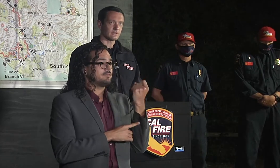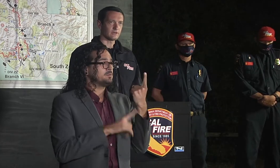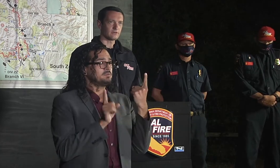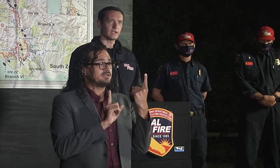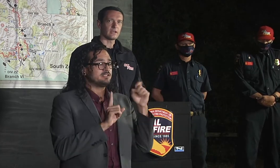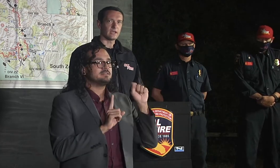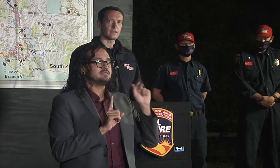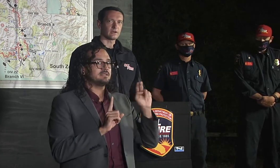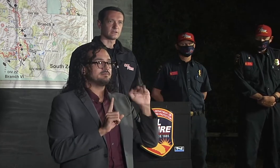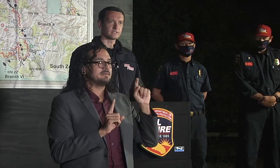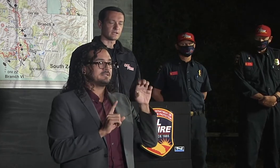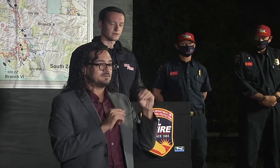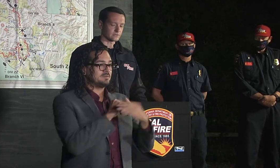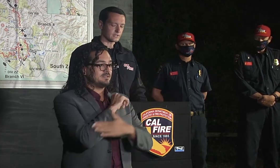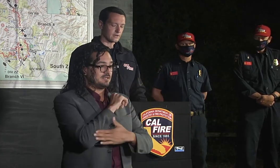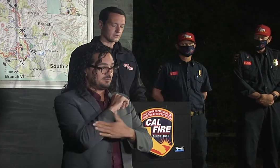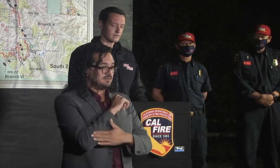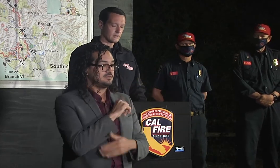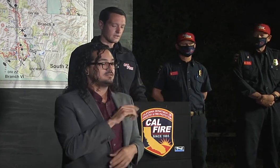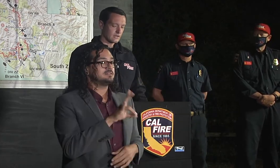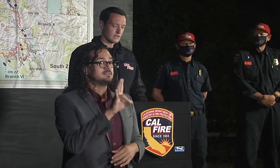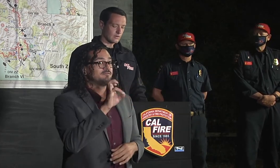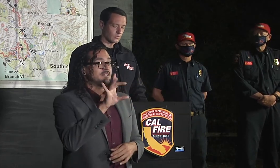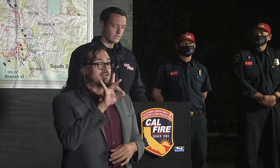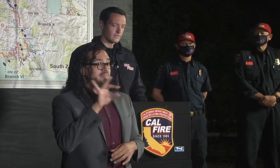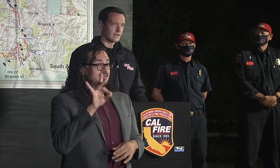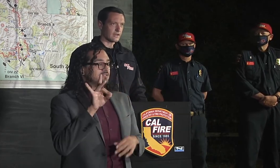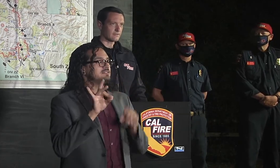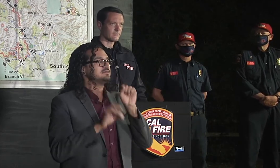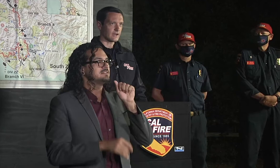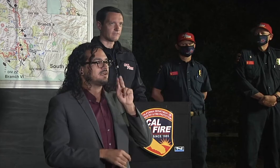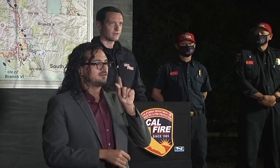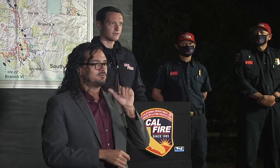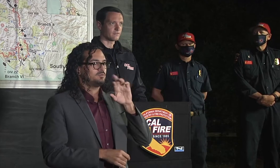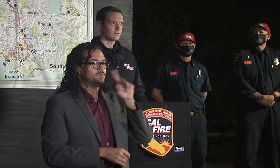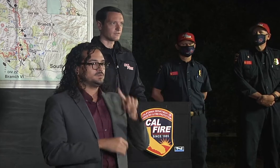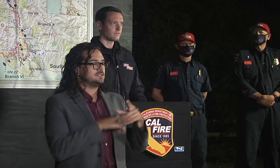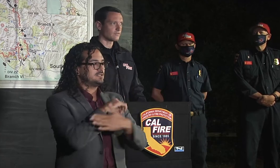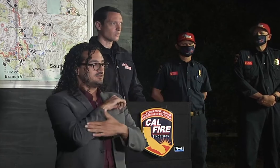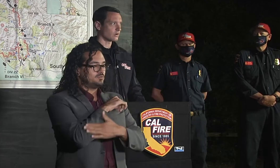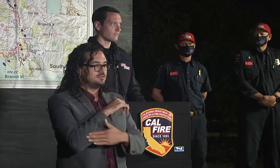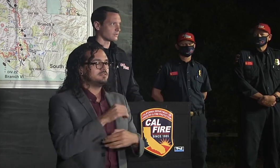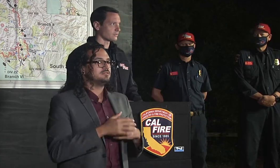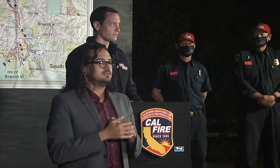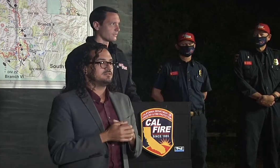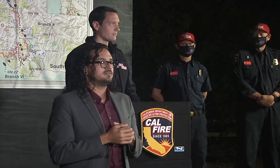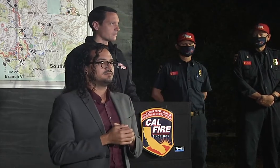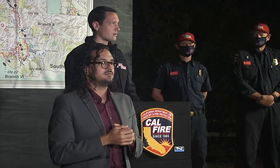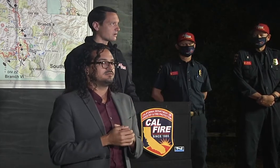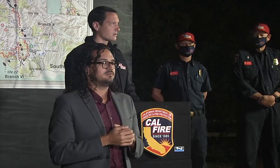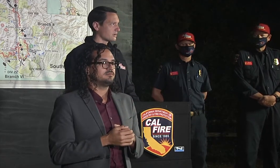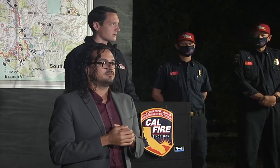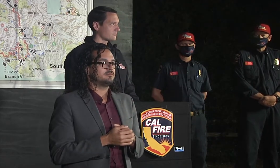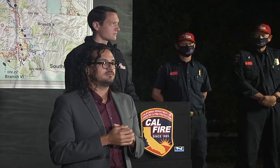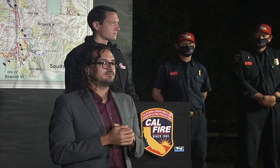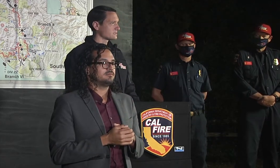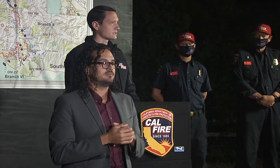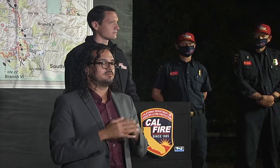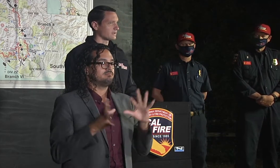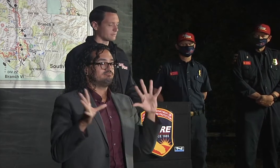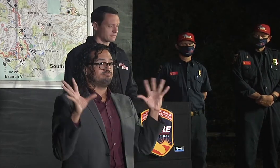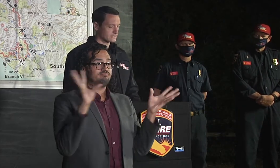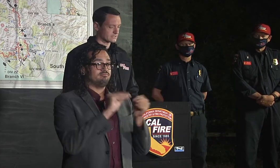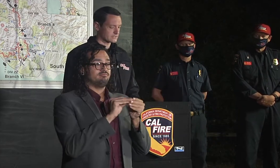and 788 are in Santa Cruz County. Within that, 554 of the total number are confirmed